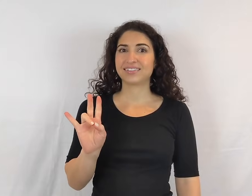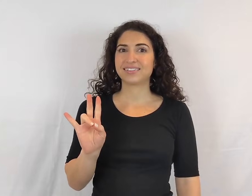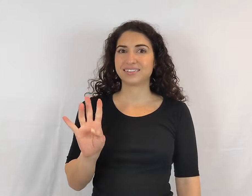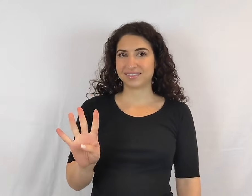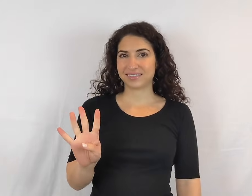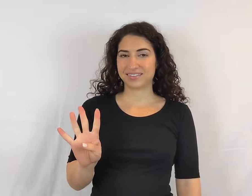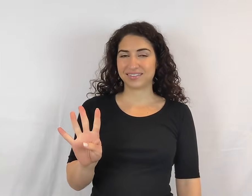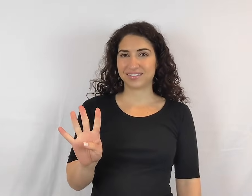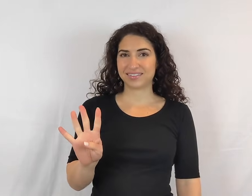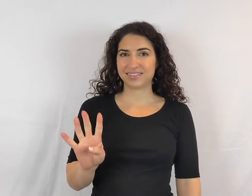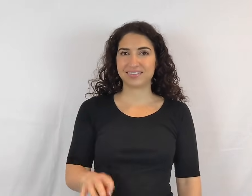1974.